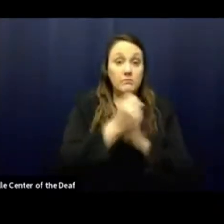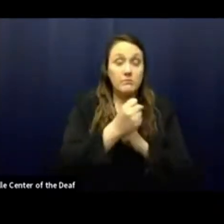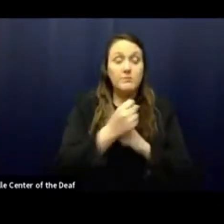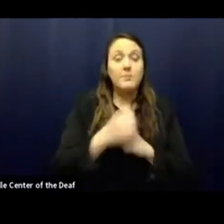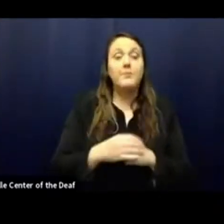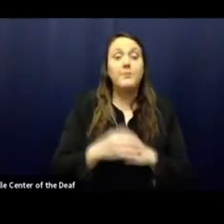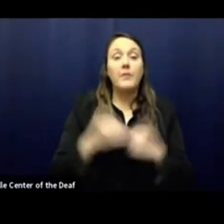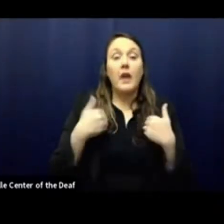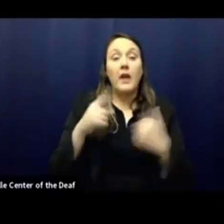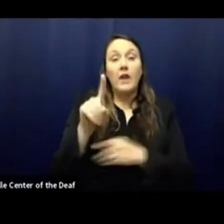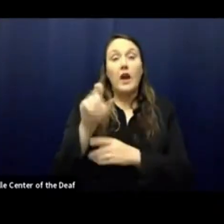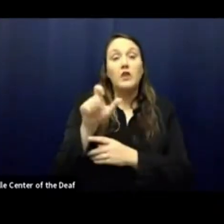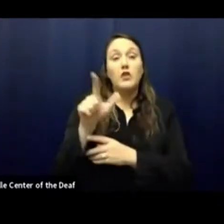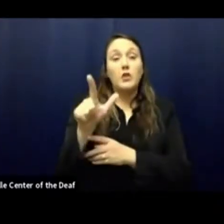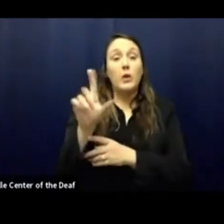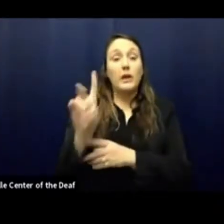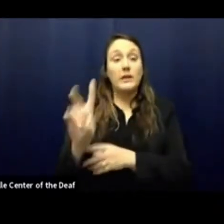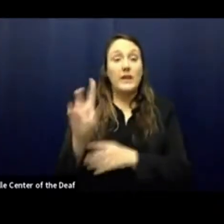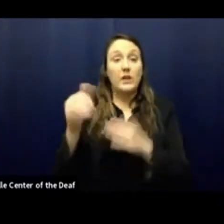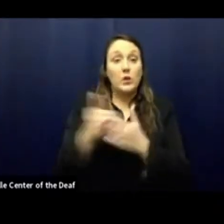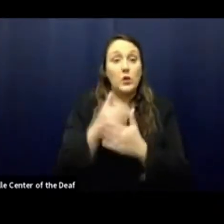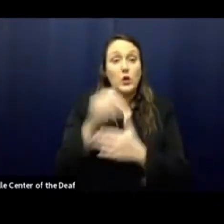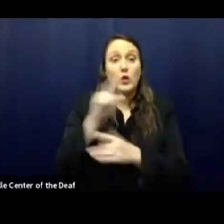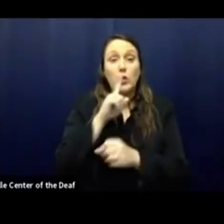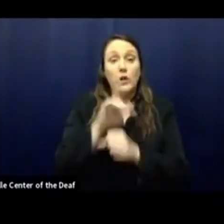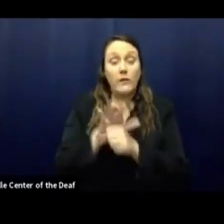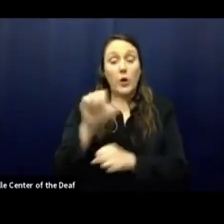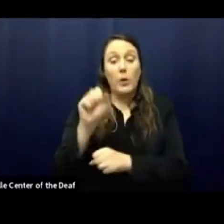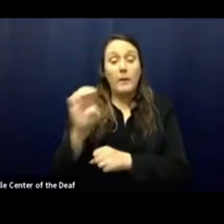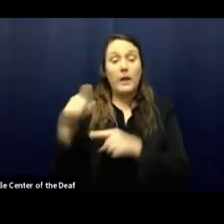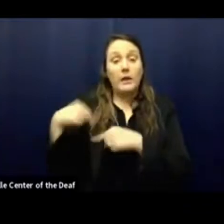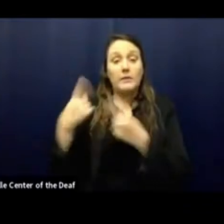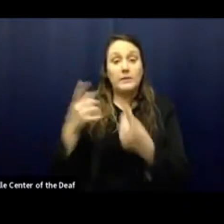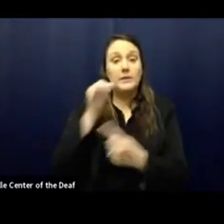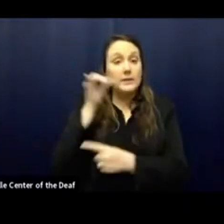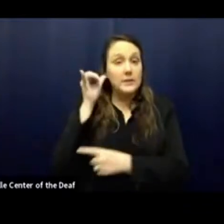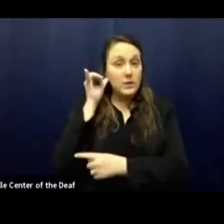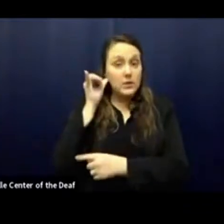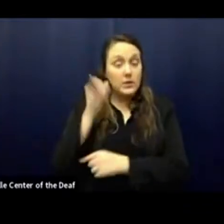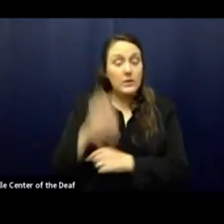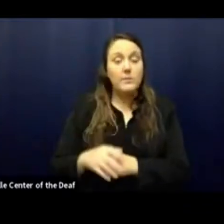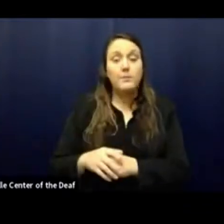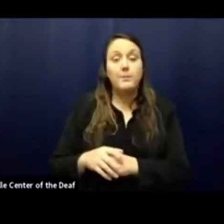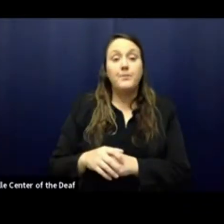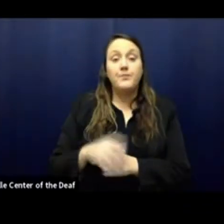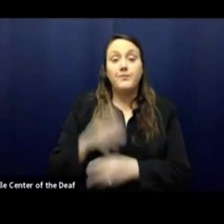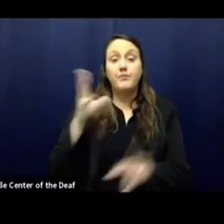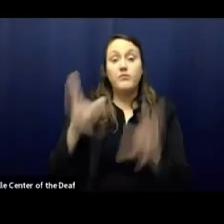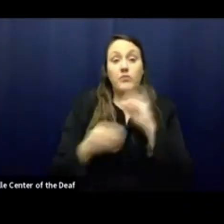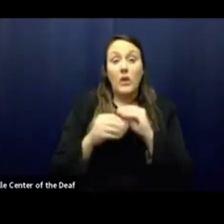have 127 new confirmed cases since yesterday's report, giving us